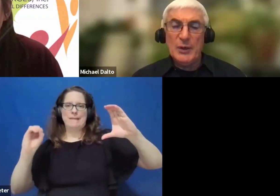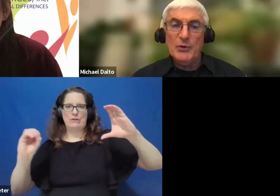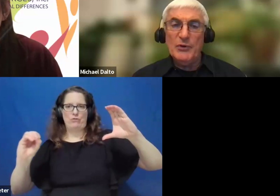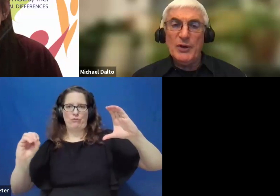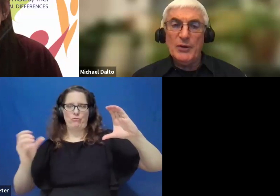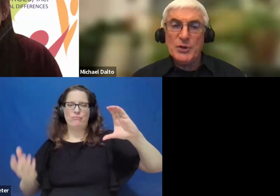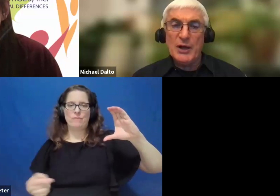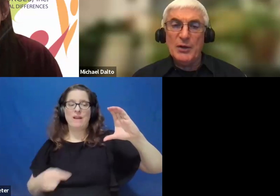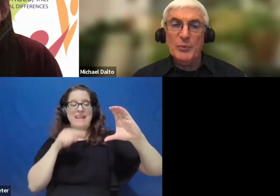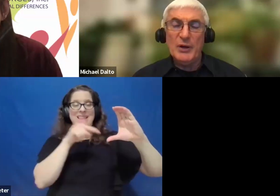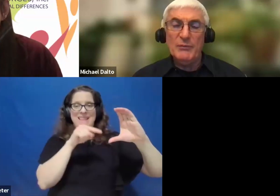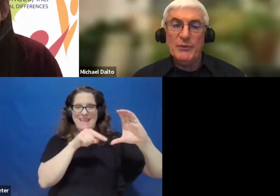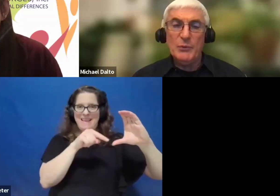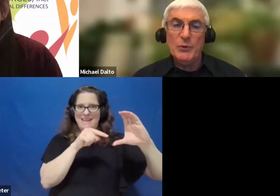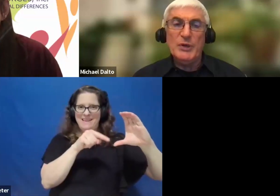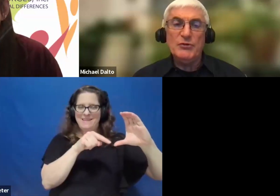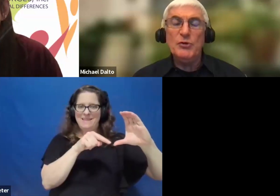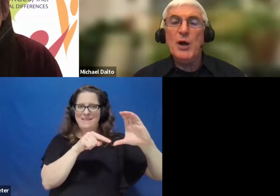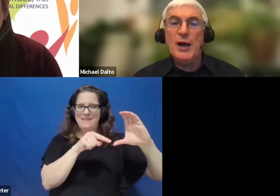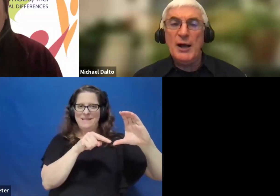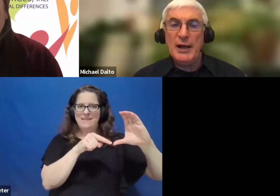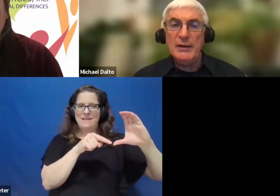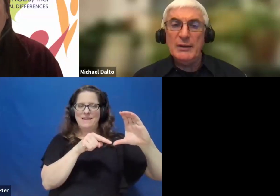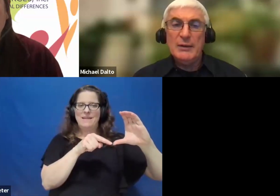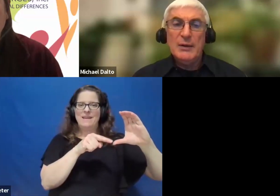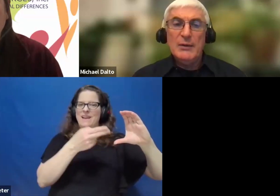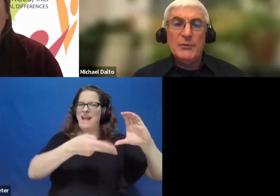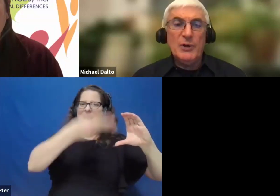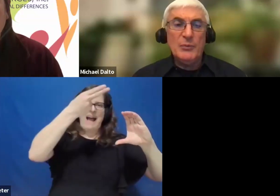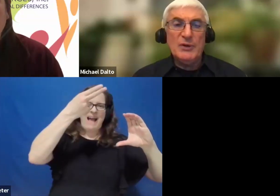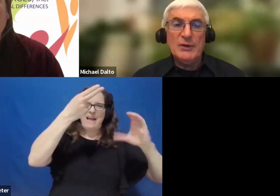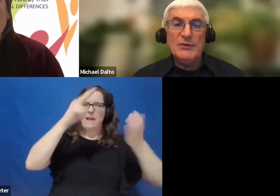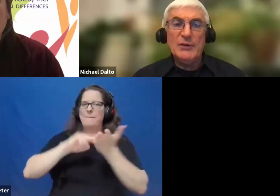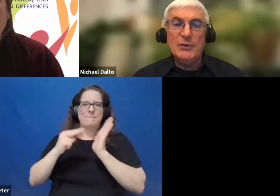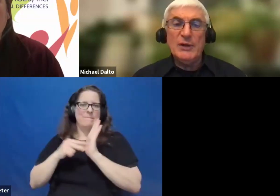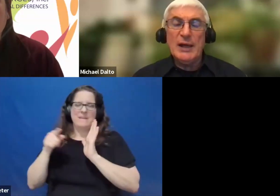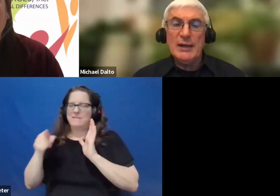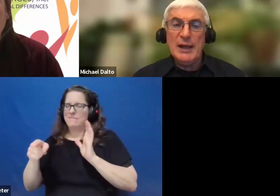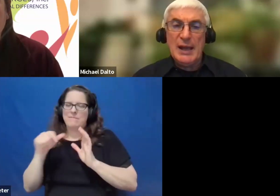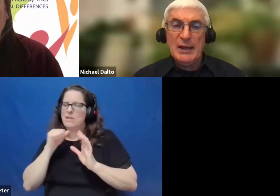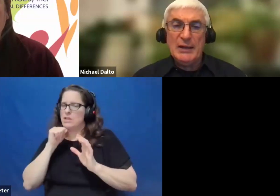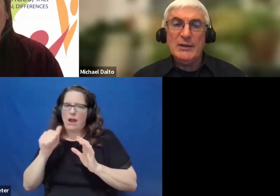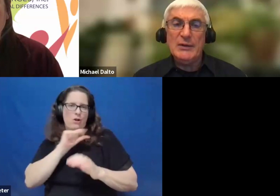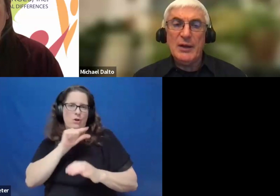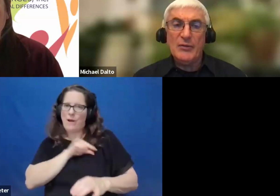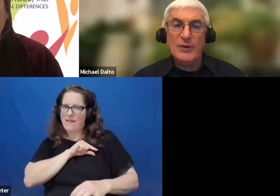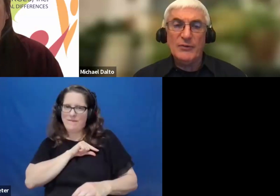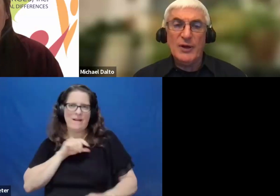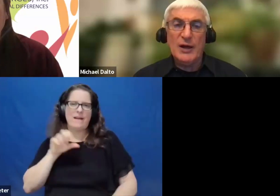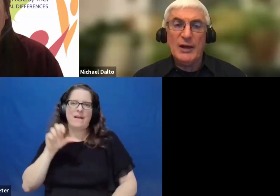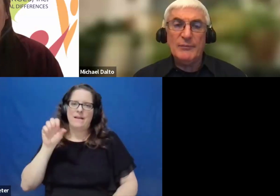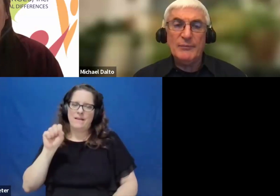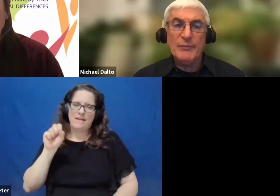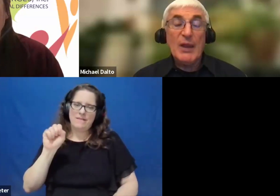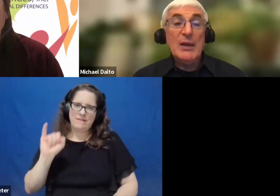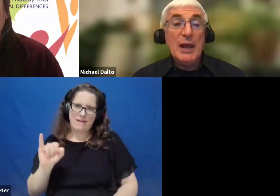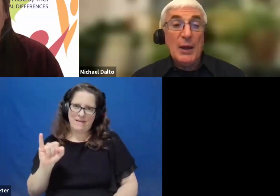the disabled adult child benefit will be too high for him to continue to get any